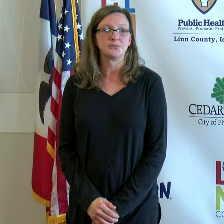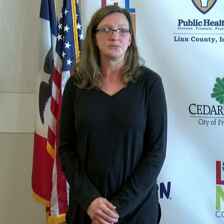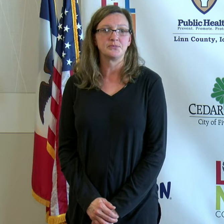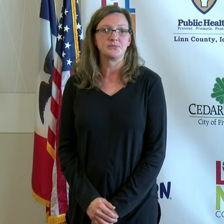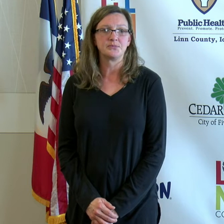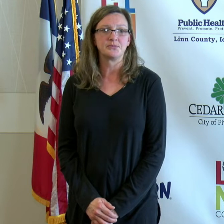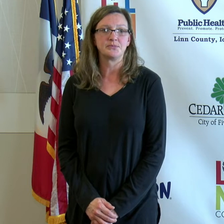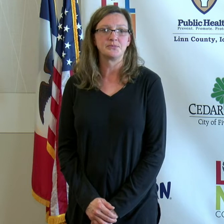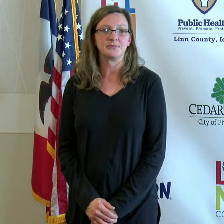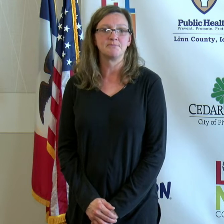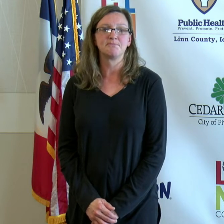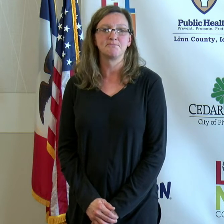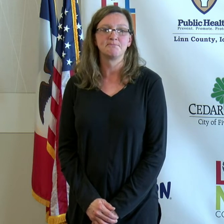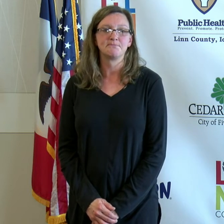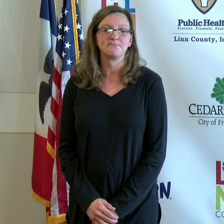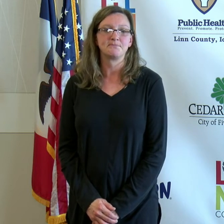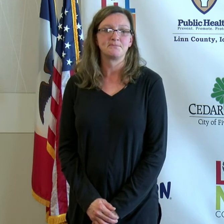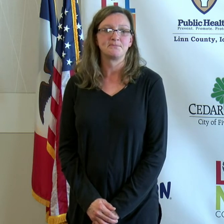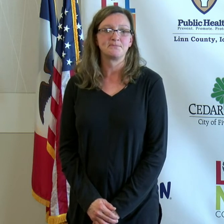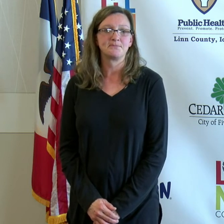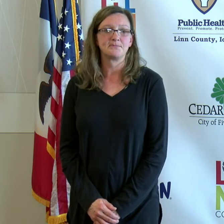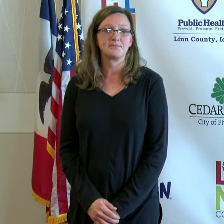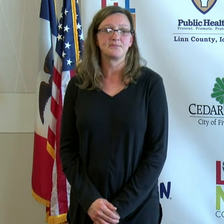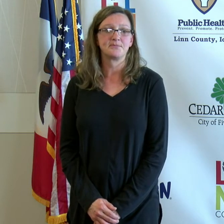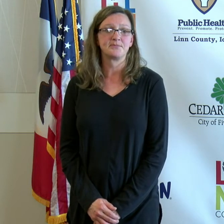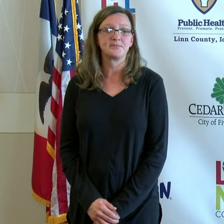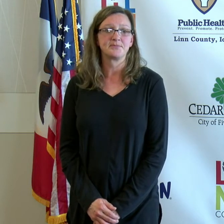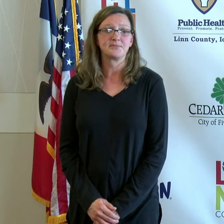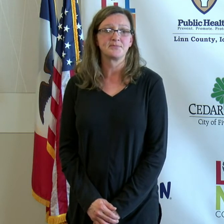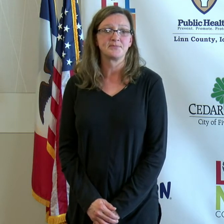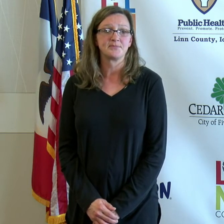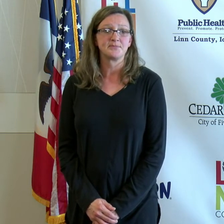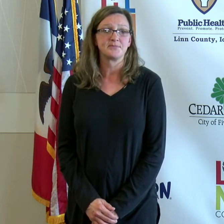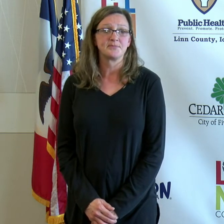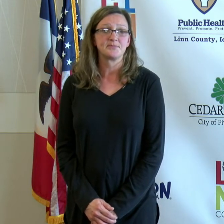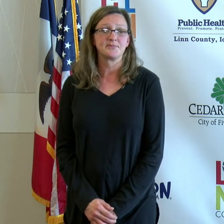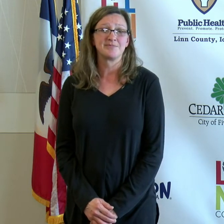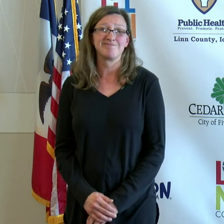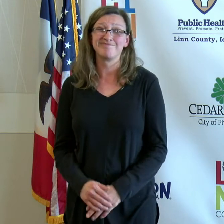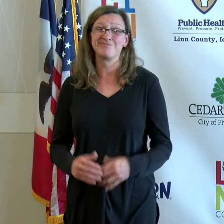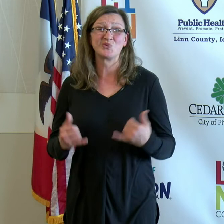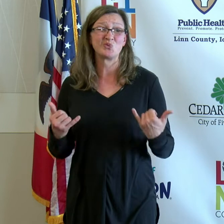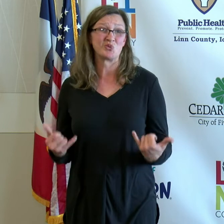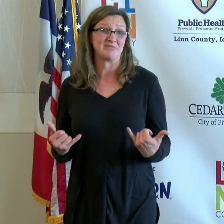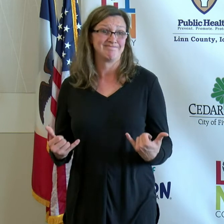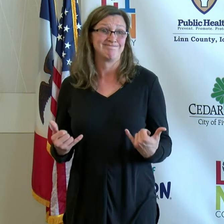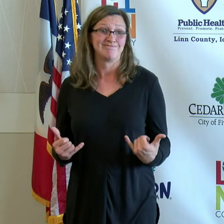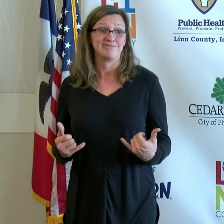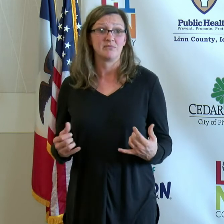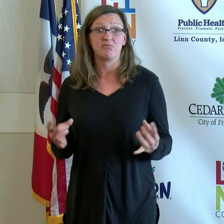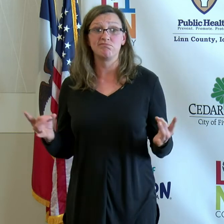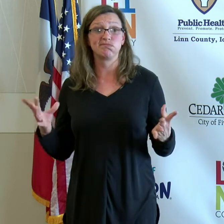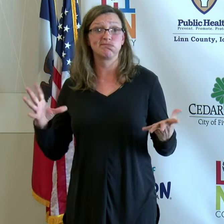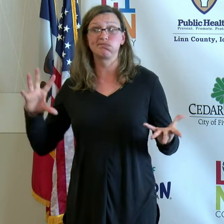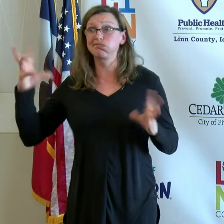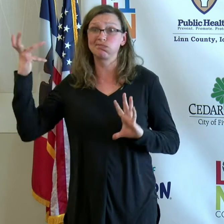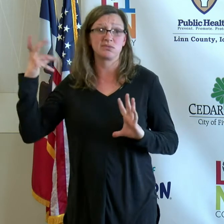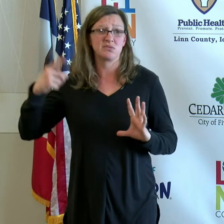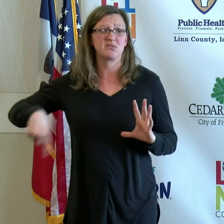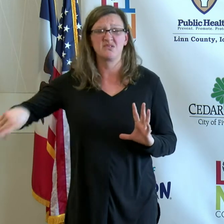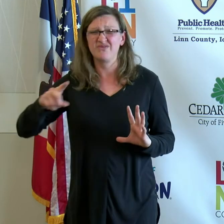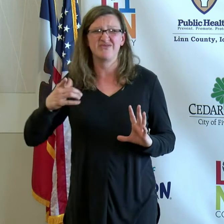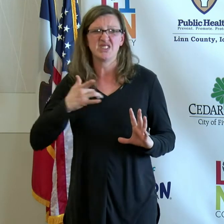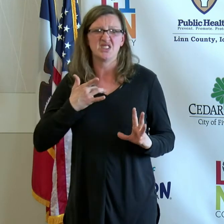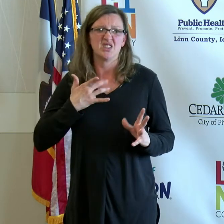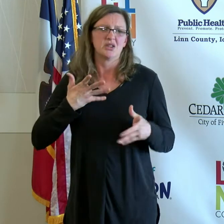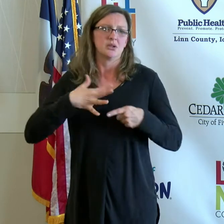1-800-362-2178. During times of great crisis like this, individuals who struggle most with their mental health may not be able to